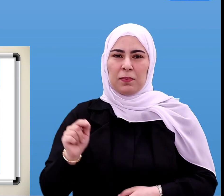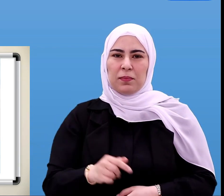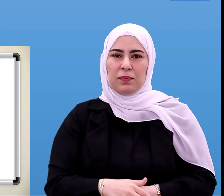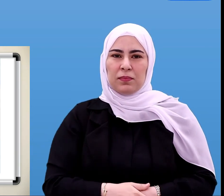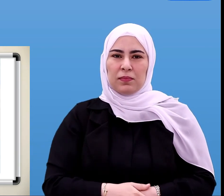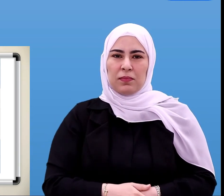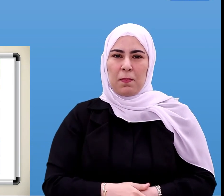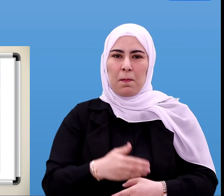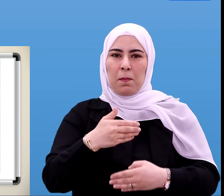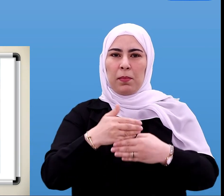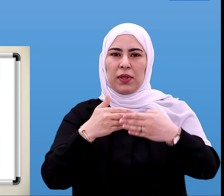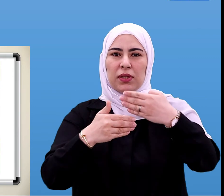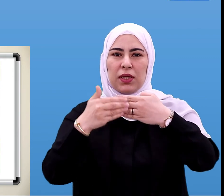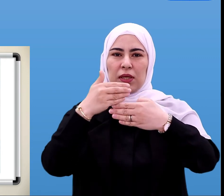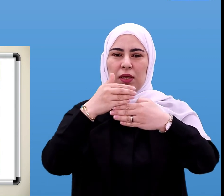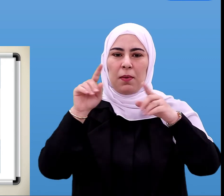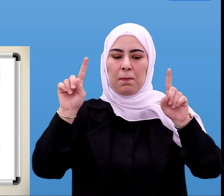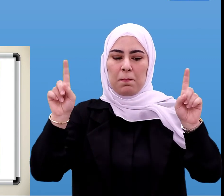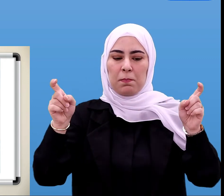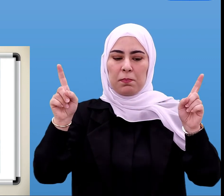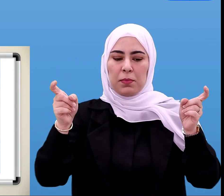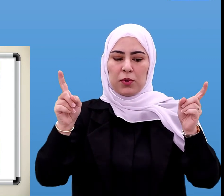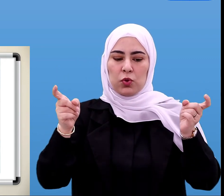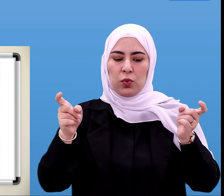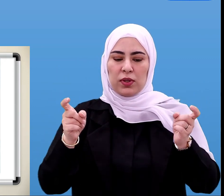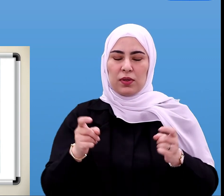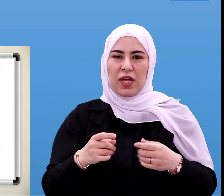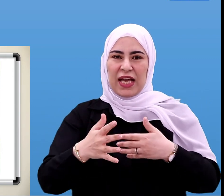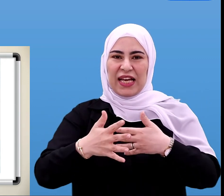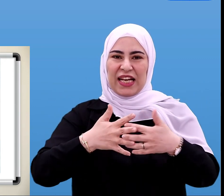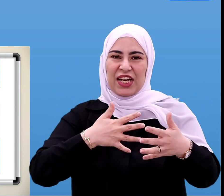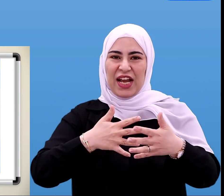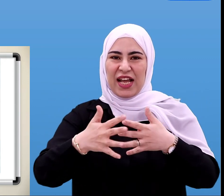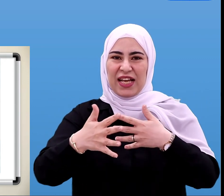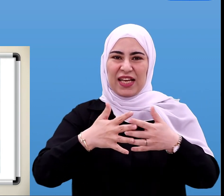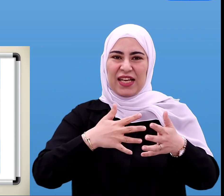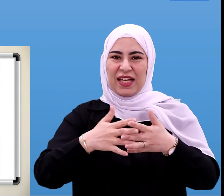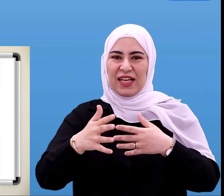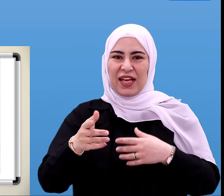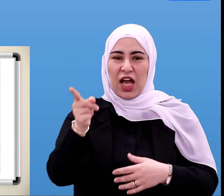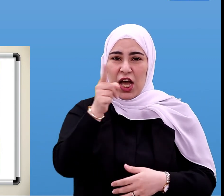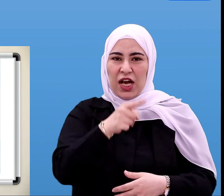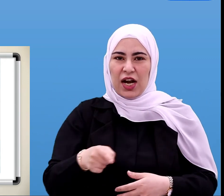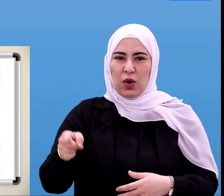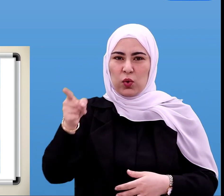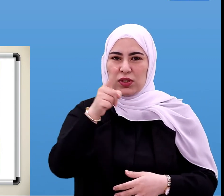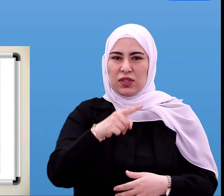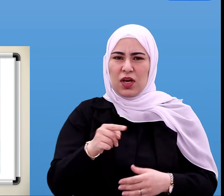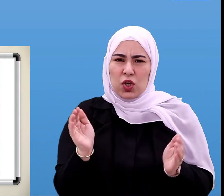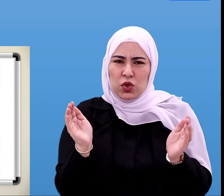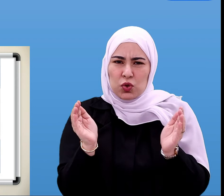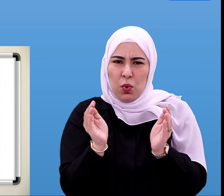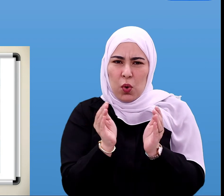building. And they put the order as gray, round, small.